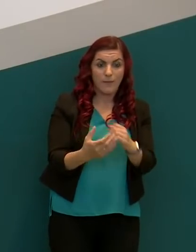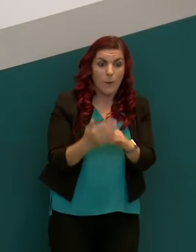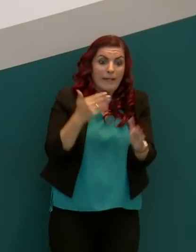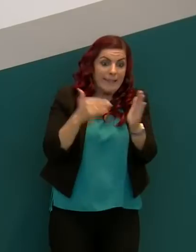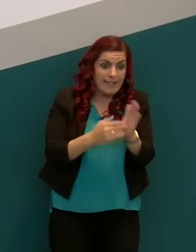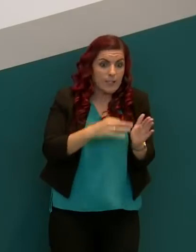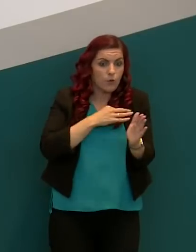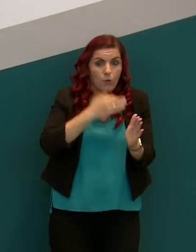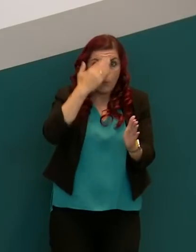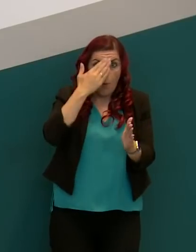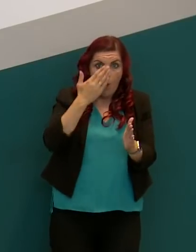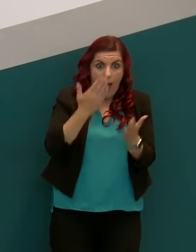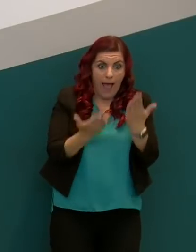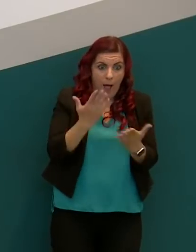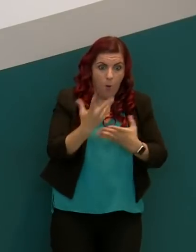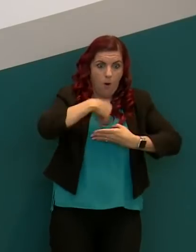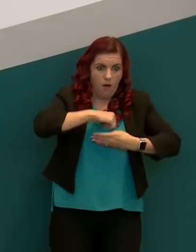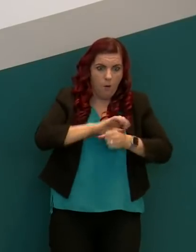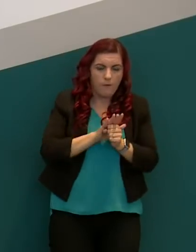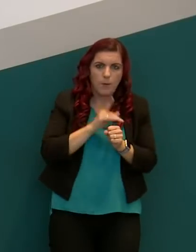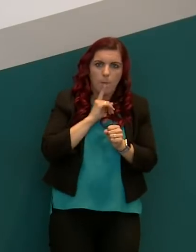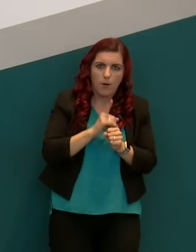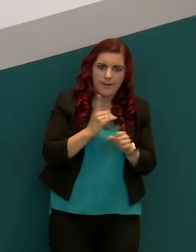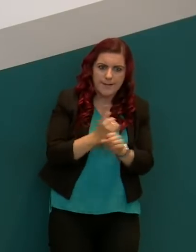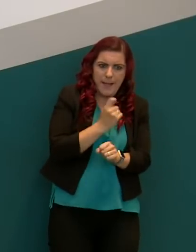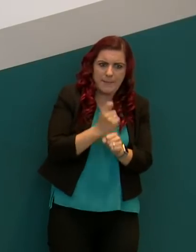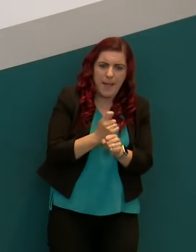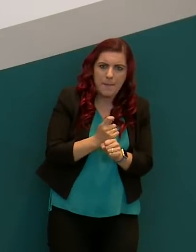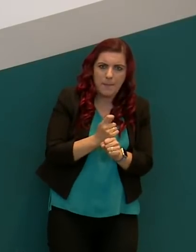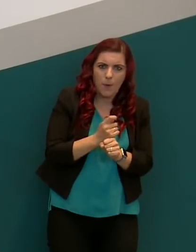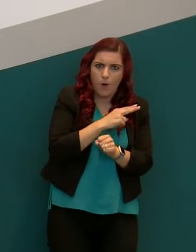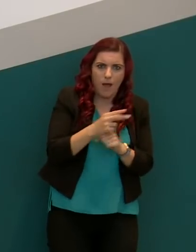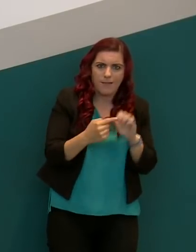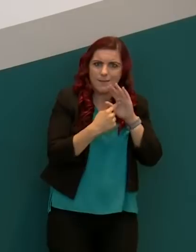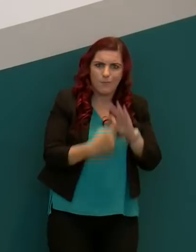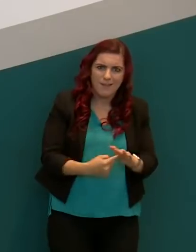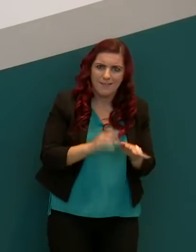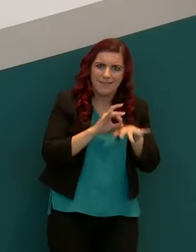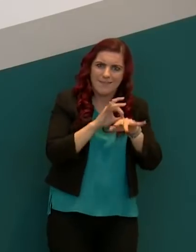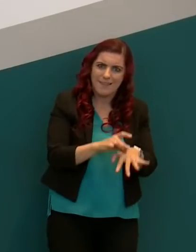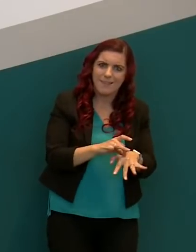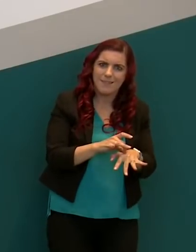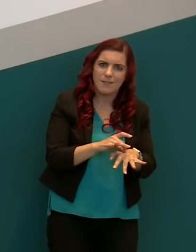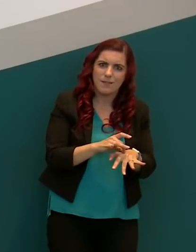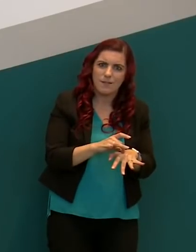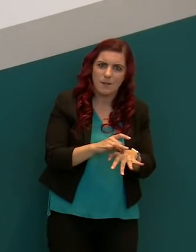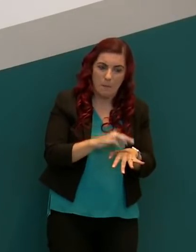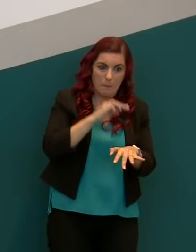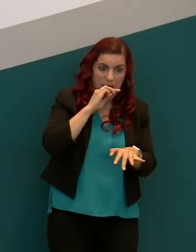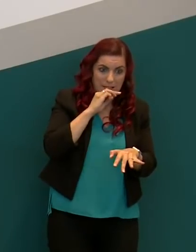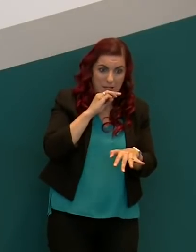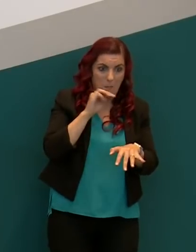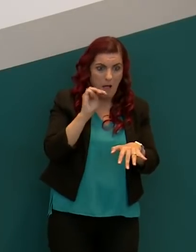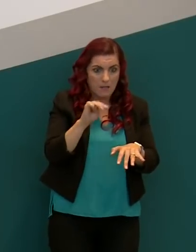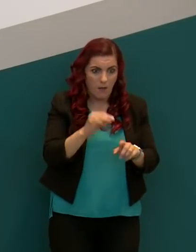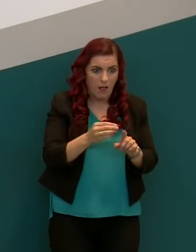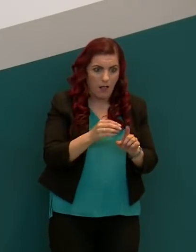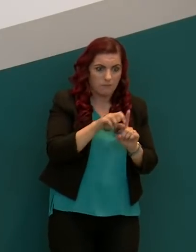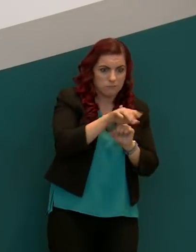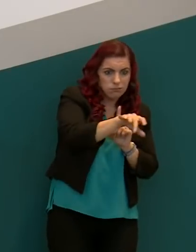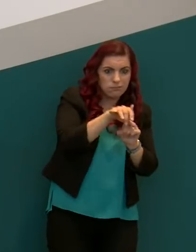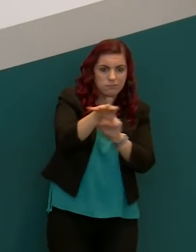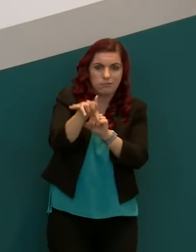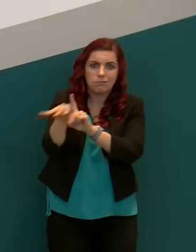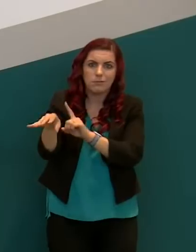in a situation where we're not necessarily suppressing this disease means that there's potential for onward transmission to other people. And